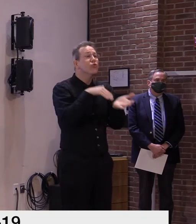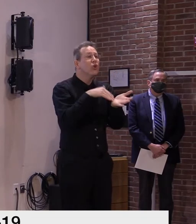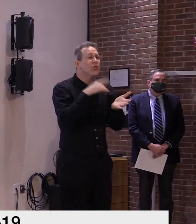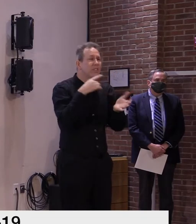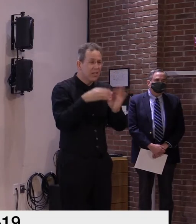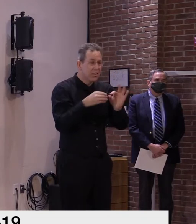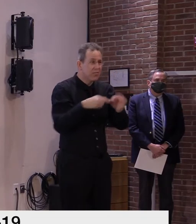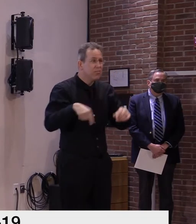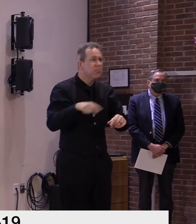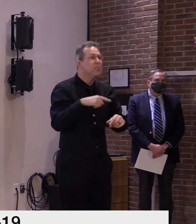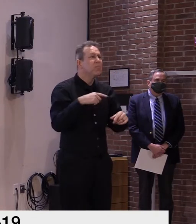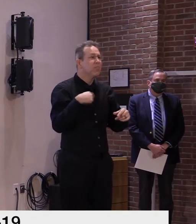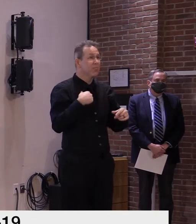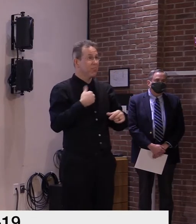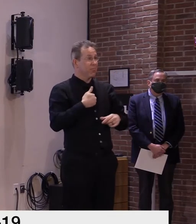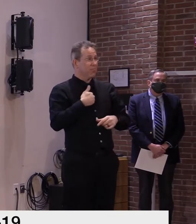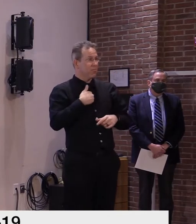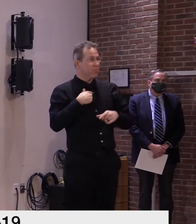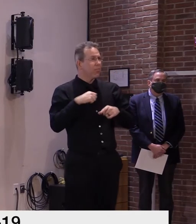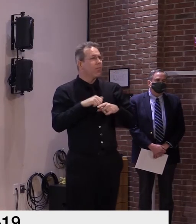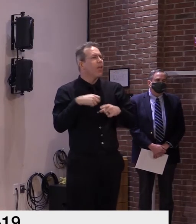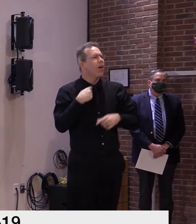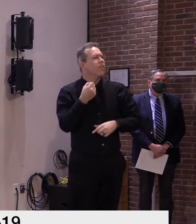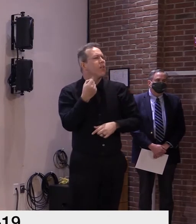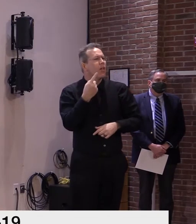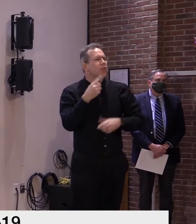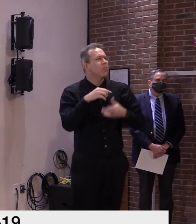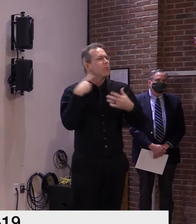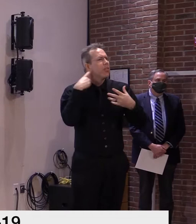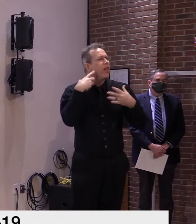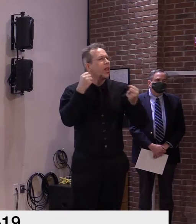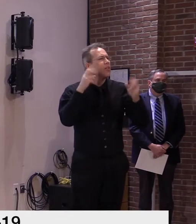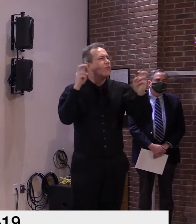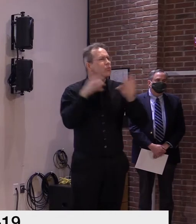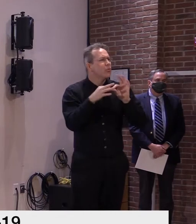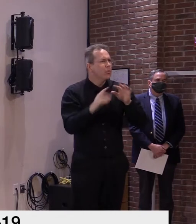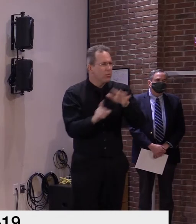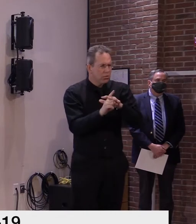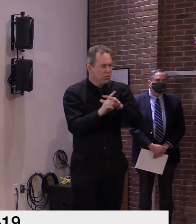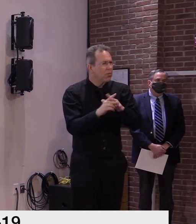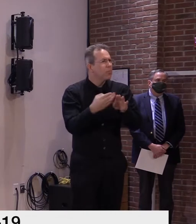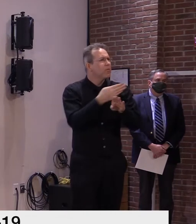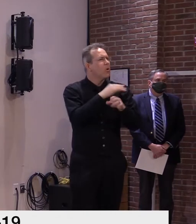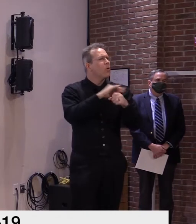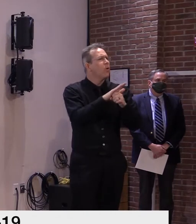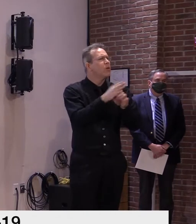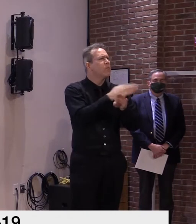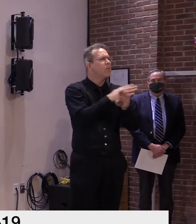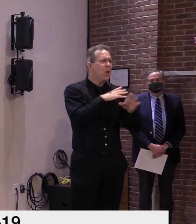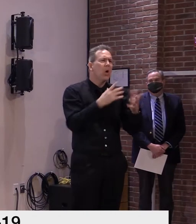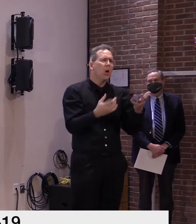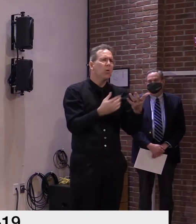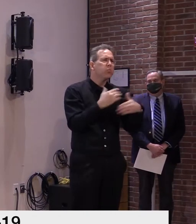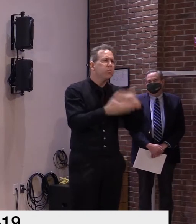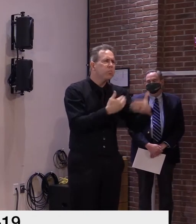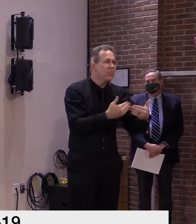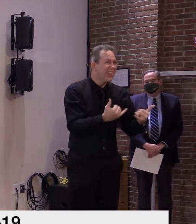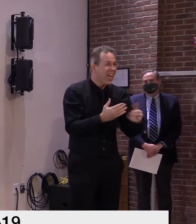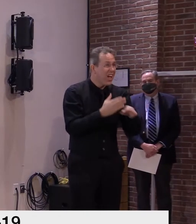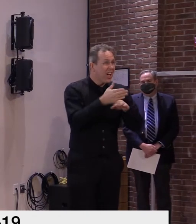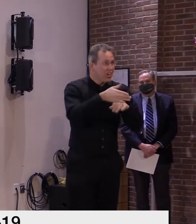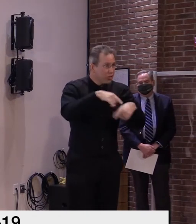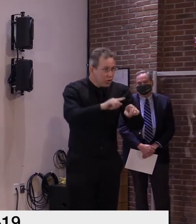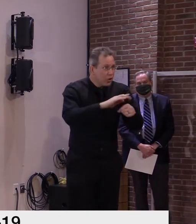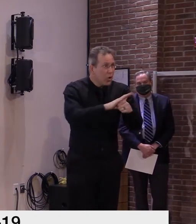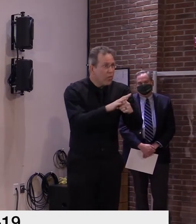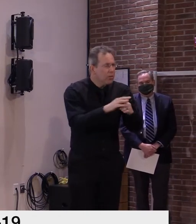providers. In September, we had no wait list. Now we have 70 on the wait list. 75% to 80% of